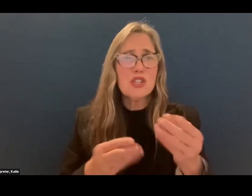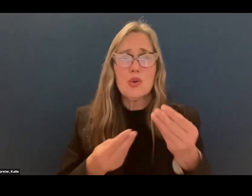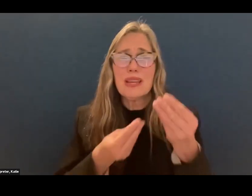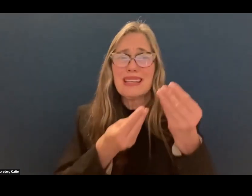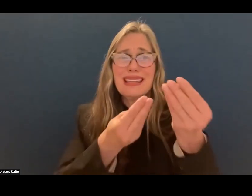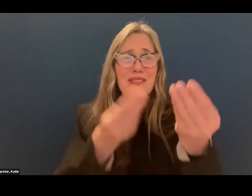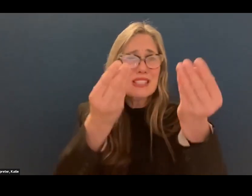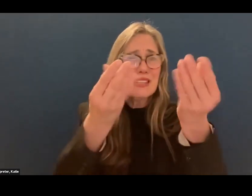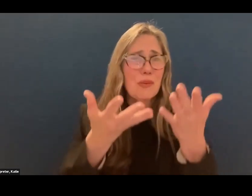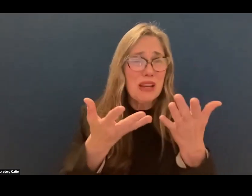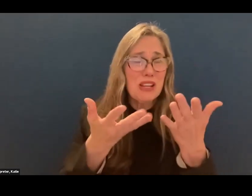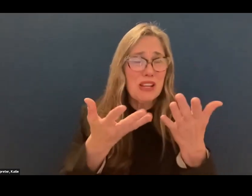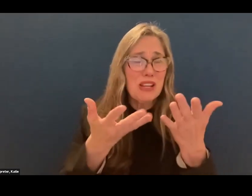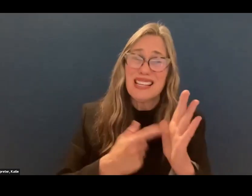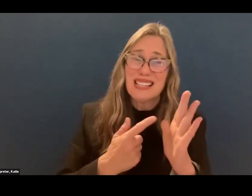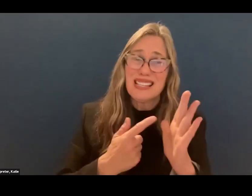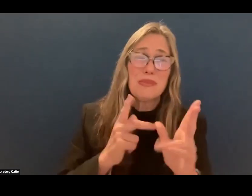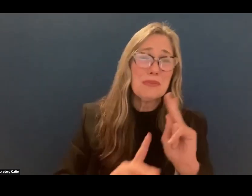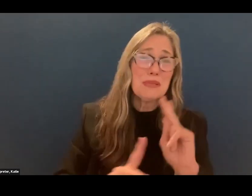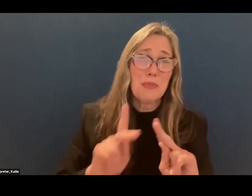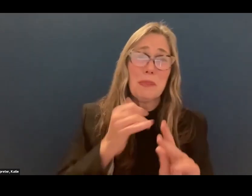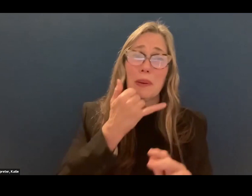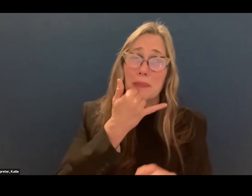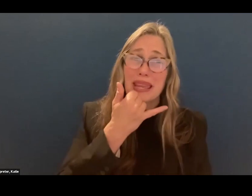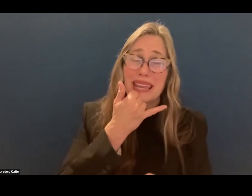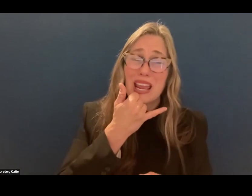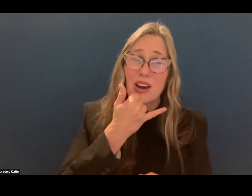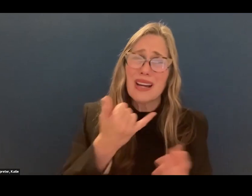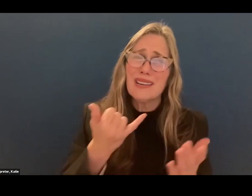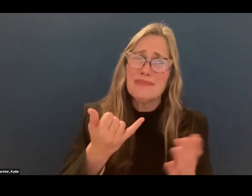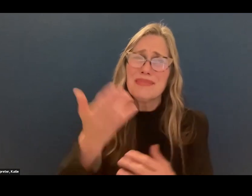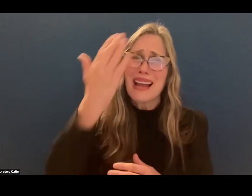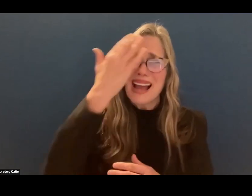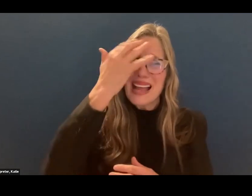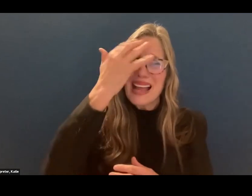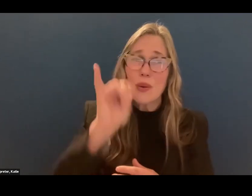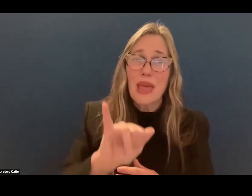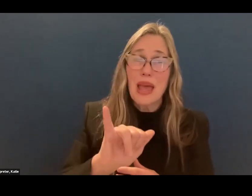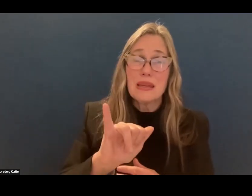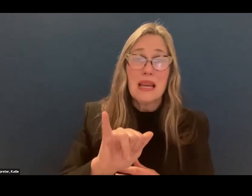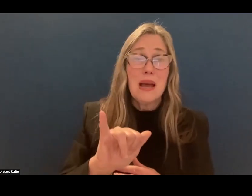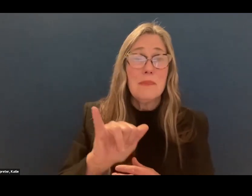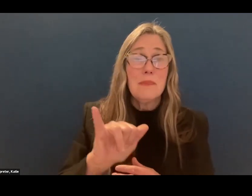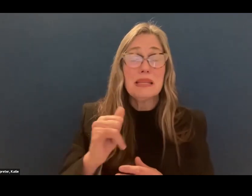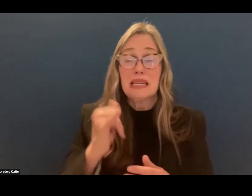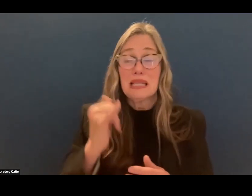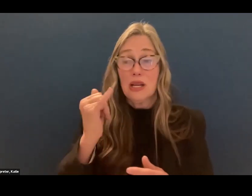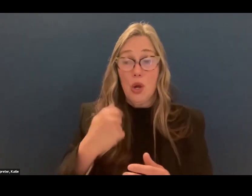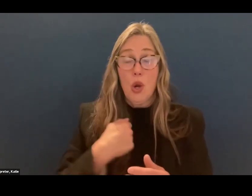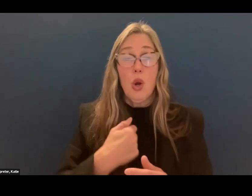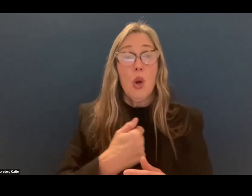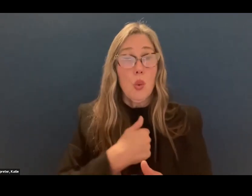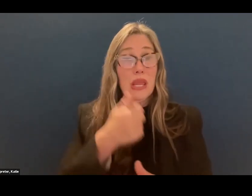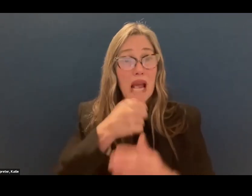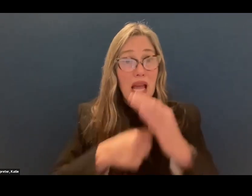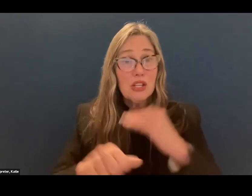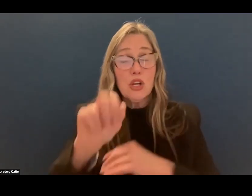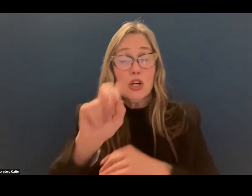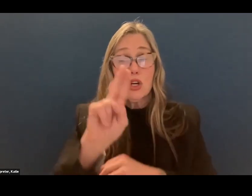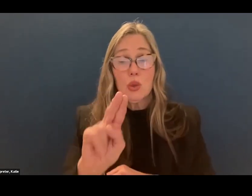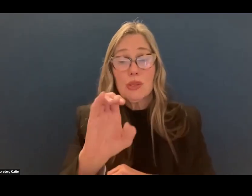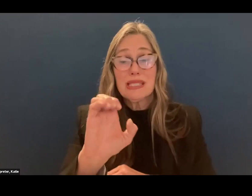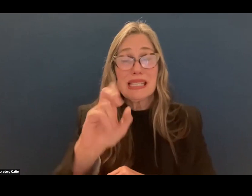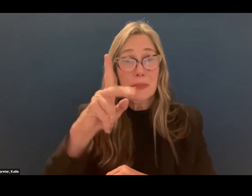want to acknowledge that, but we really strive ourselves on prioritizing any experiences with students. Under UCP, it allows